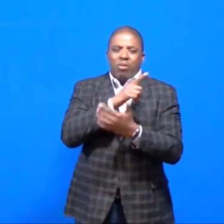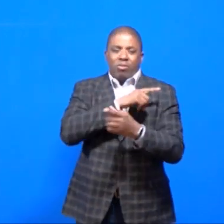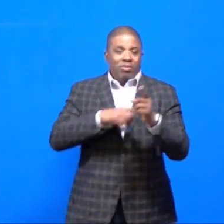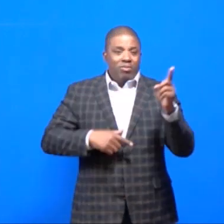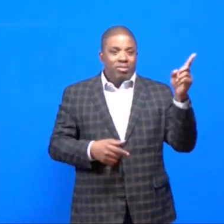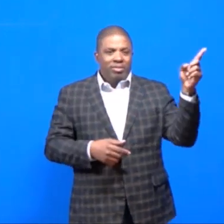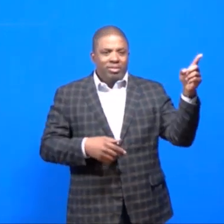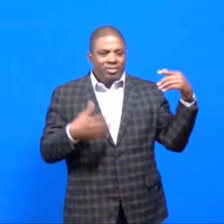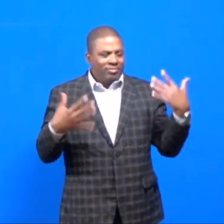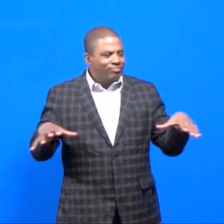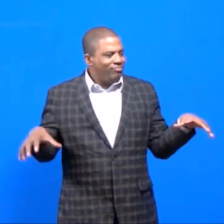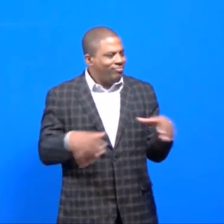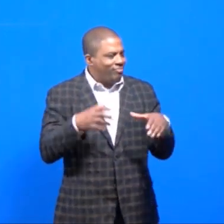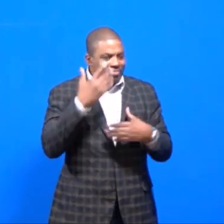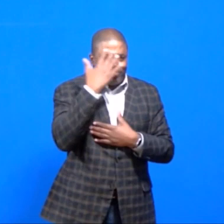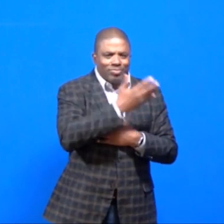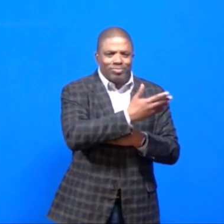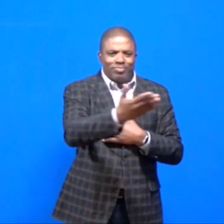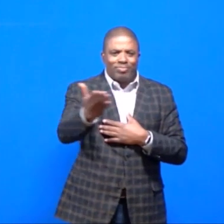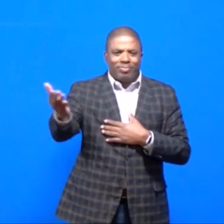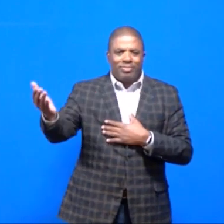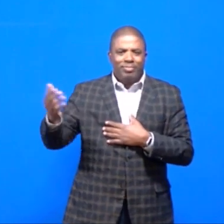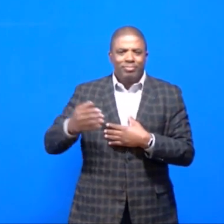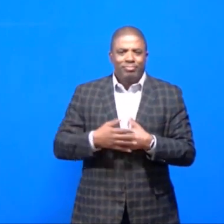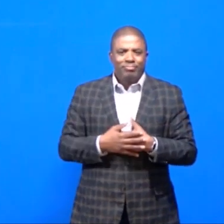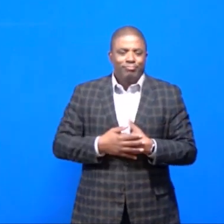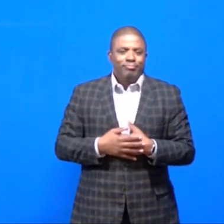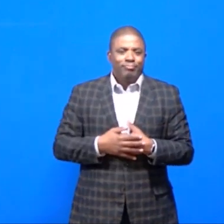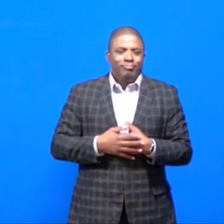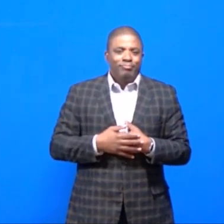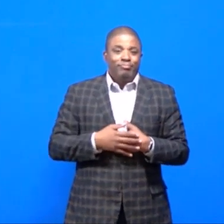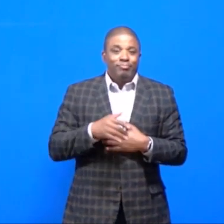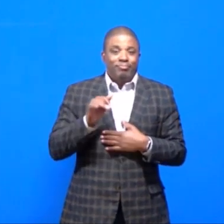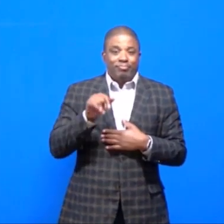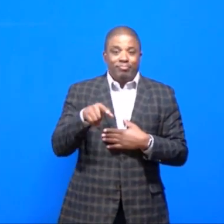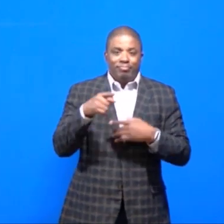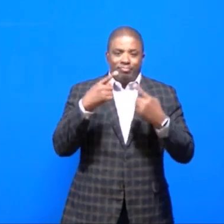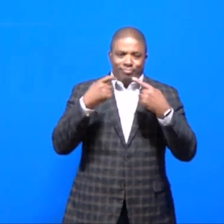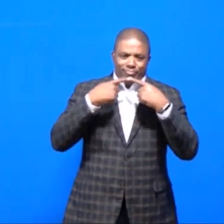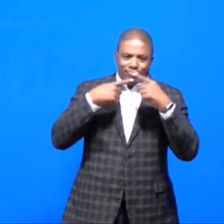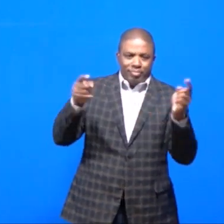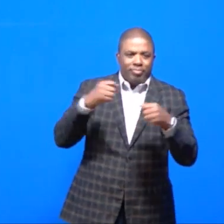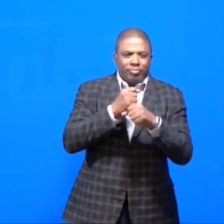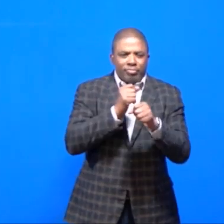die. You have seen all that the Lord God has done for you.